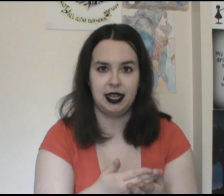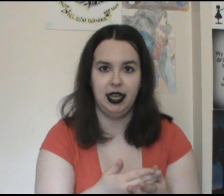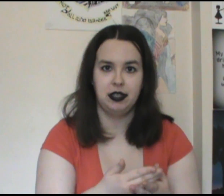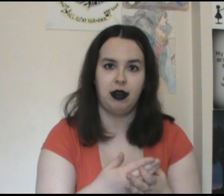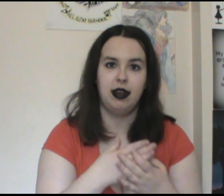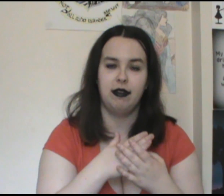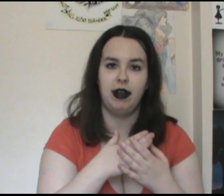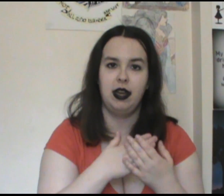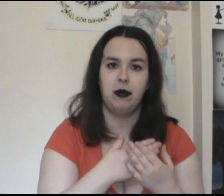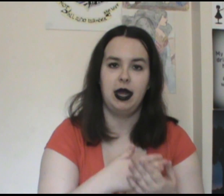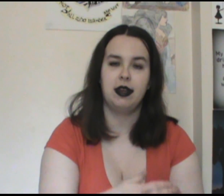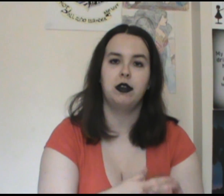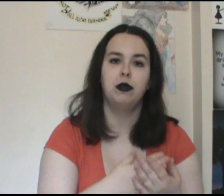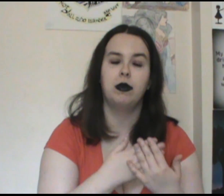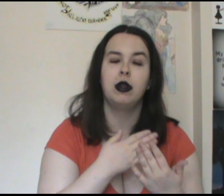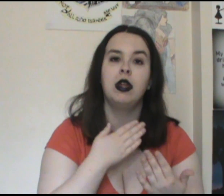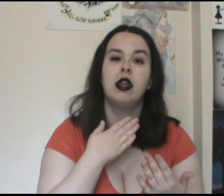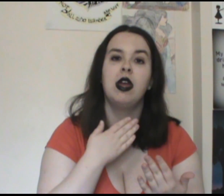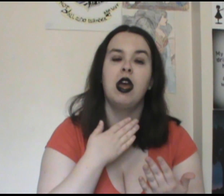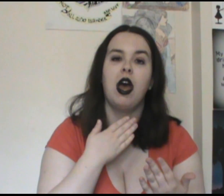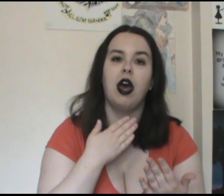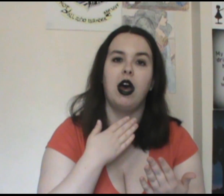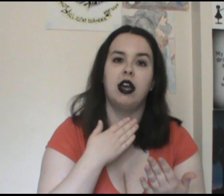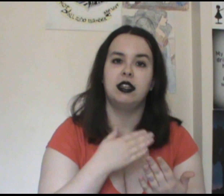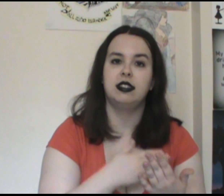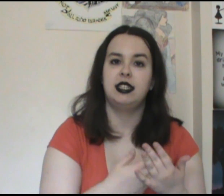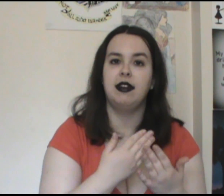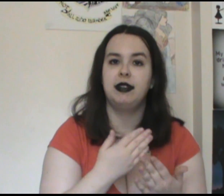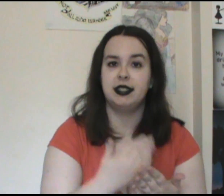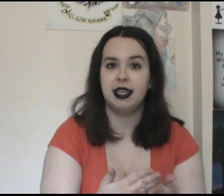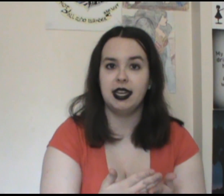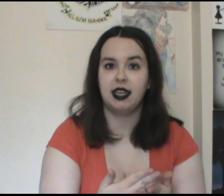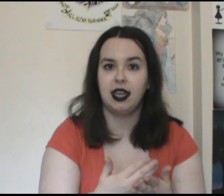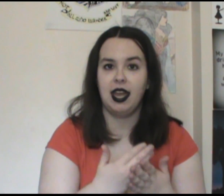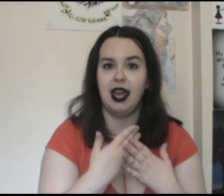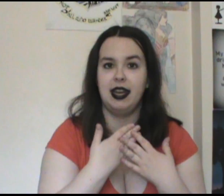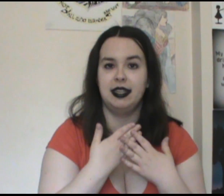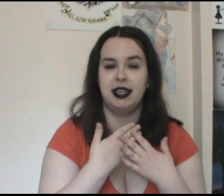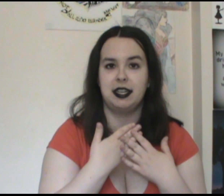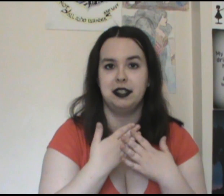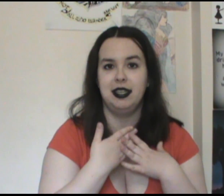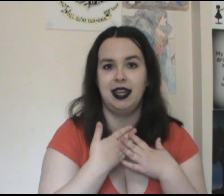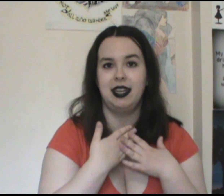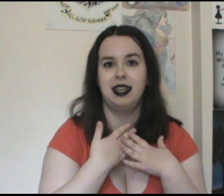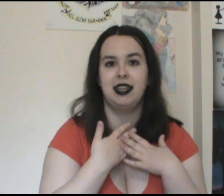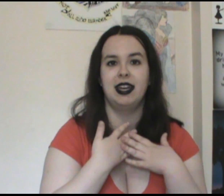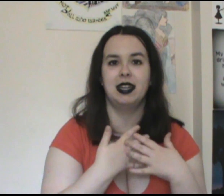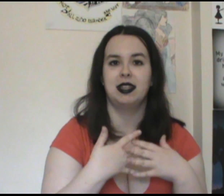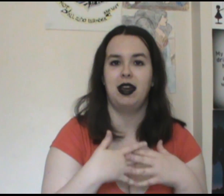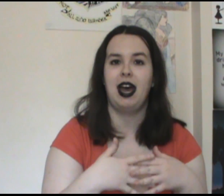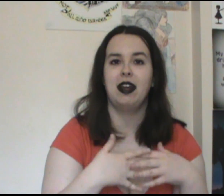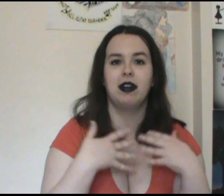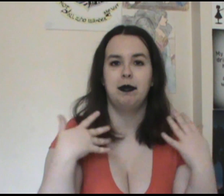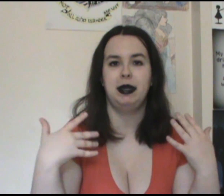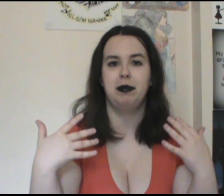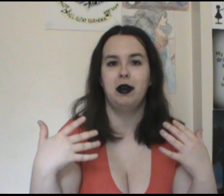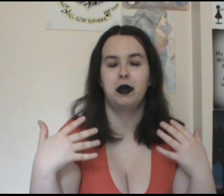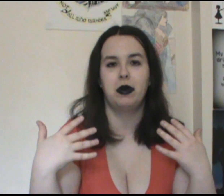and trying to find a way to save the sick, and is actually like getting the higher up people who